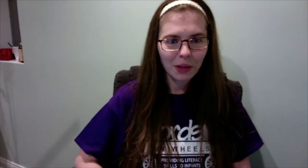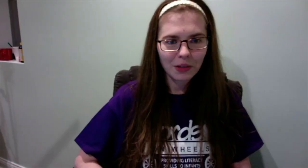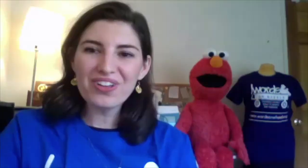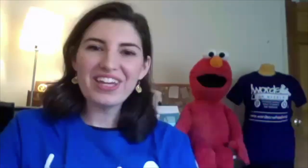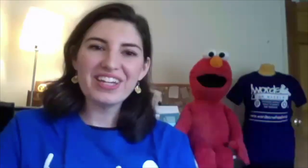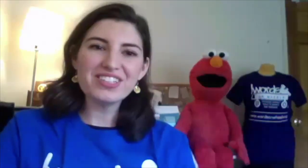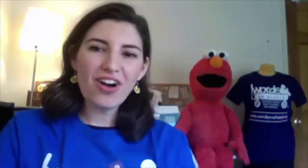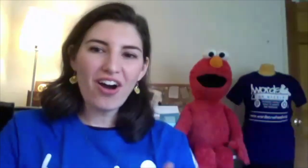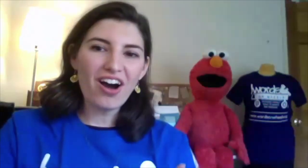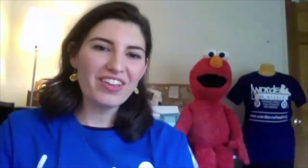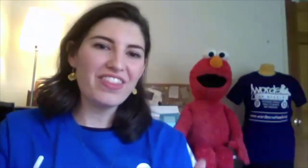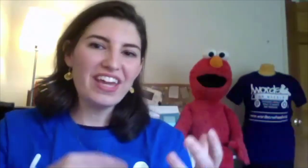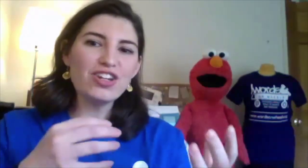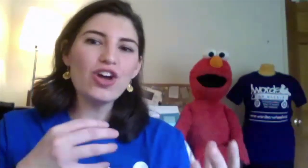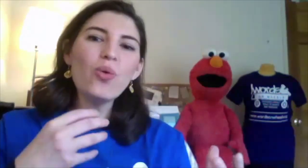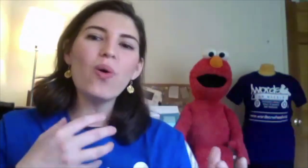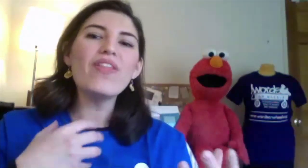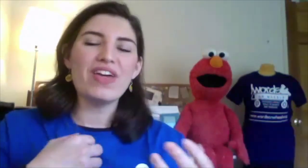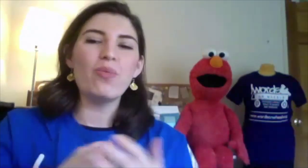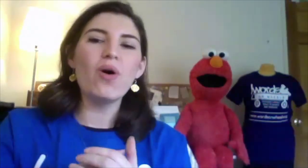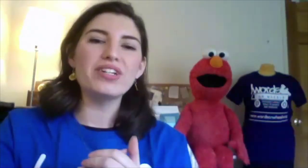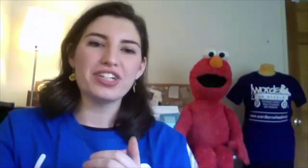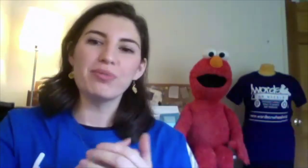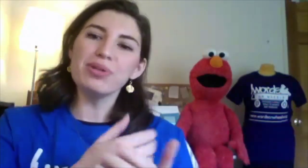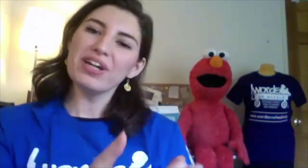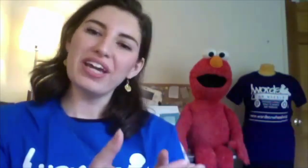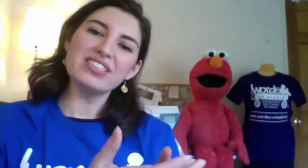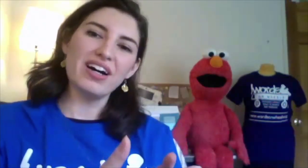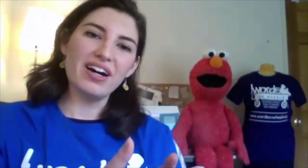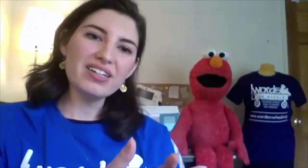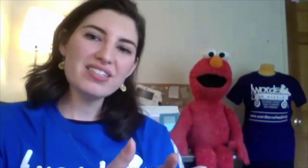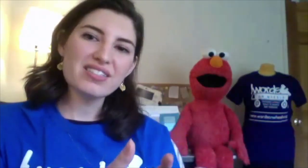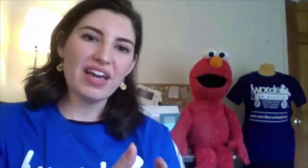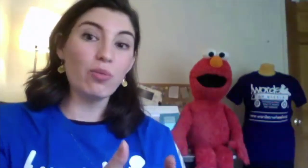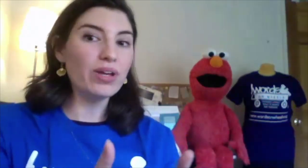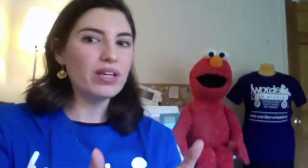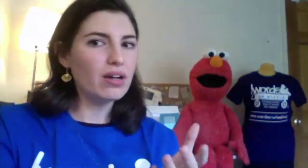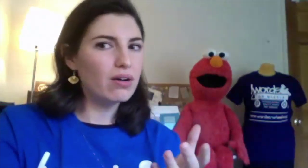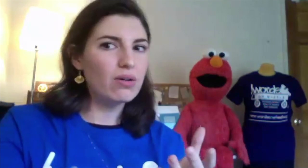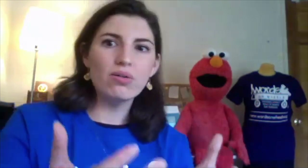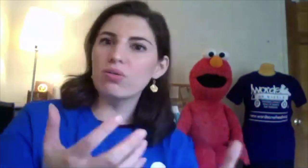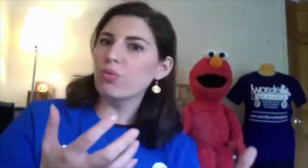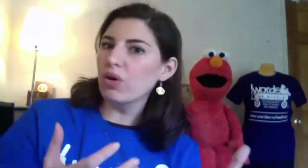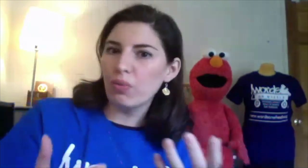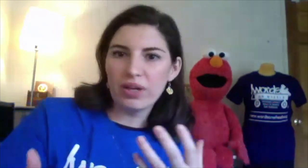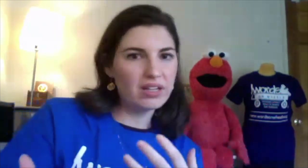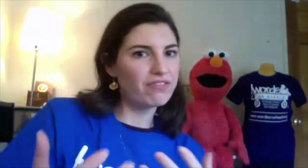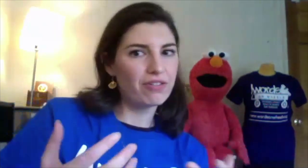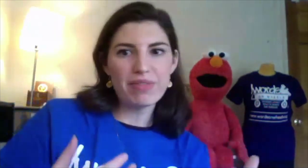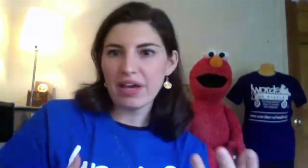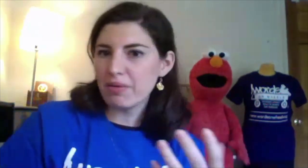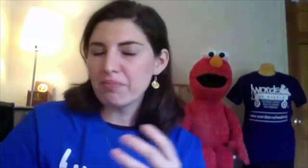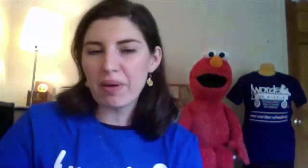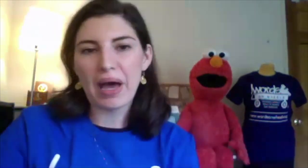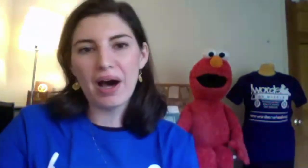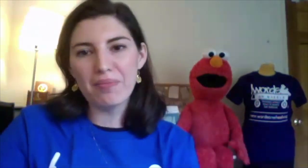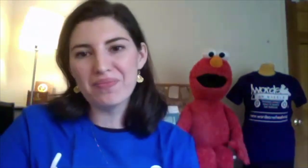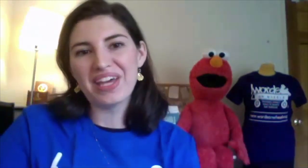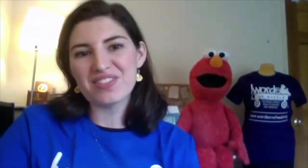they can talk. They know what they want to communicate to us, and we know what we need from them. And so this